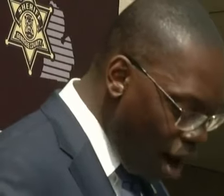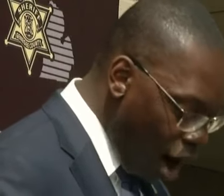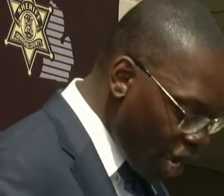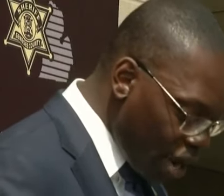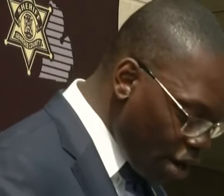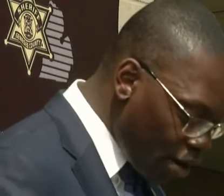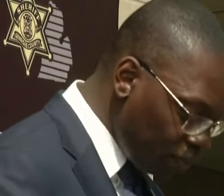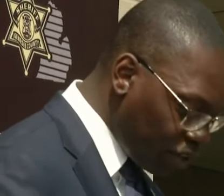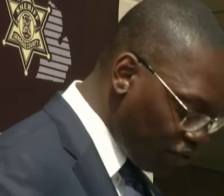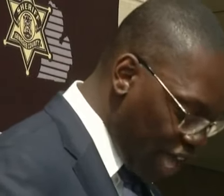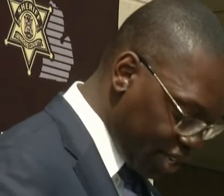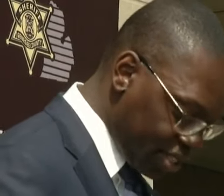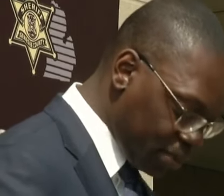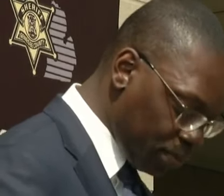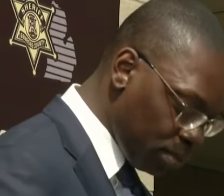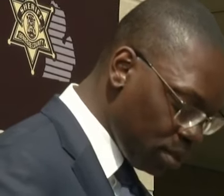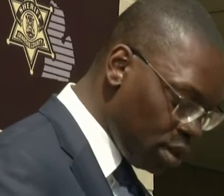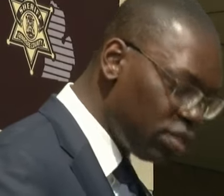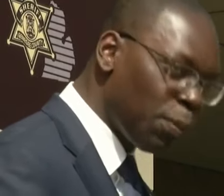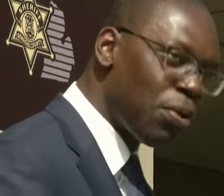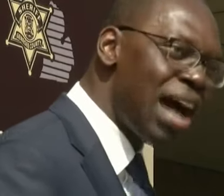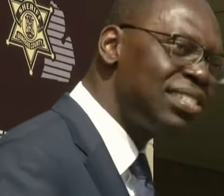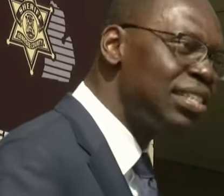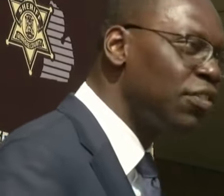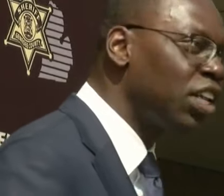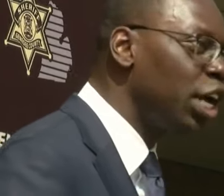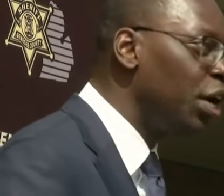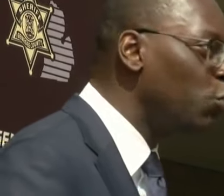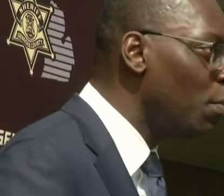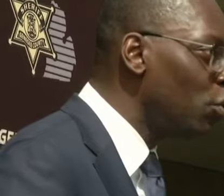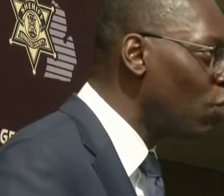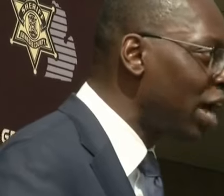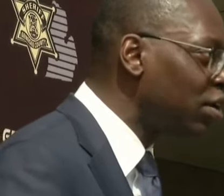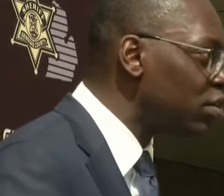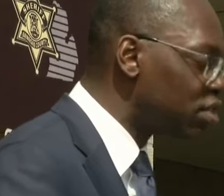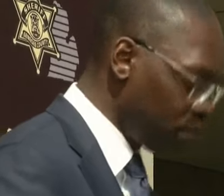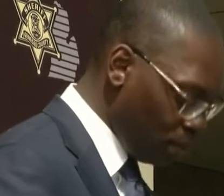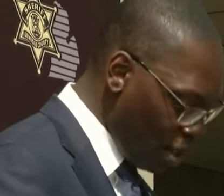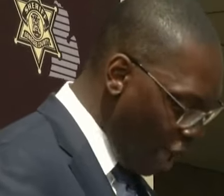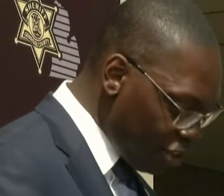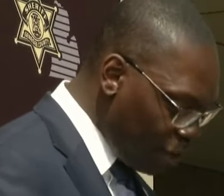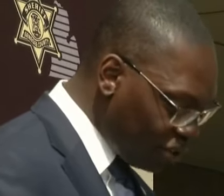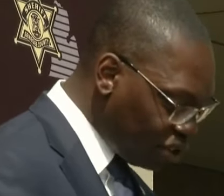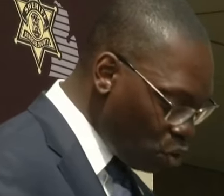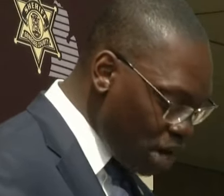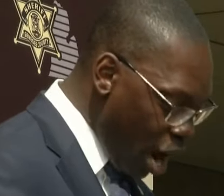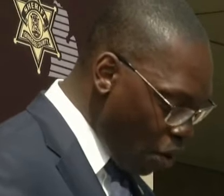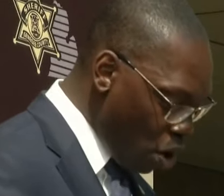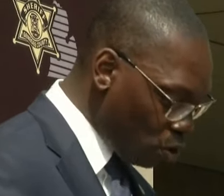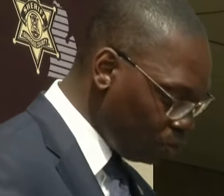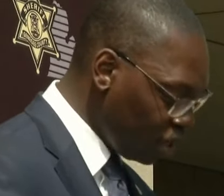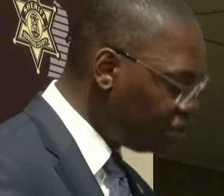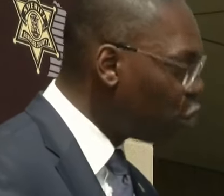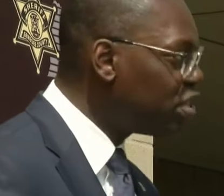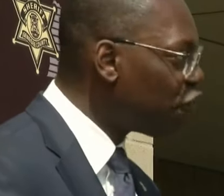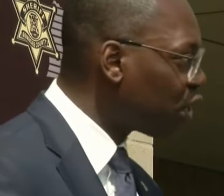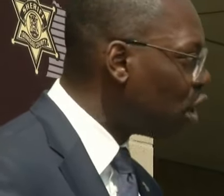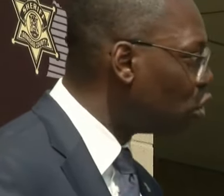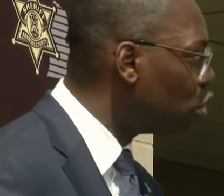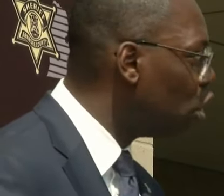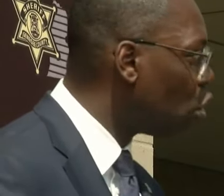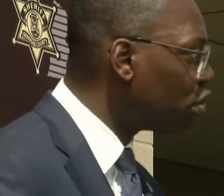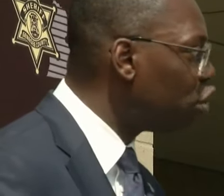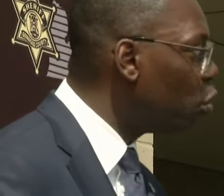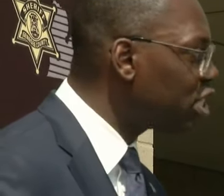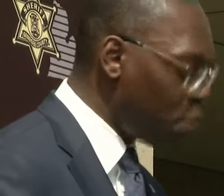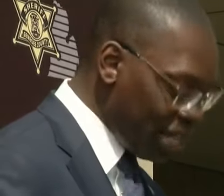we are here to fix. The process of clearing criminal records has been too narrow, too